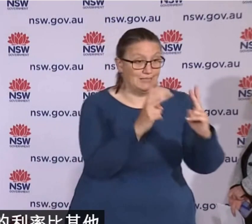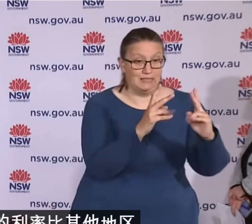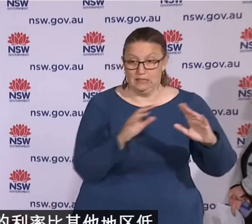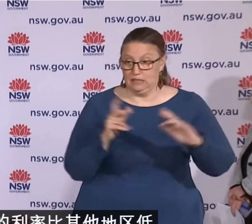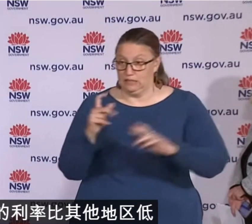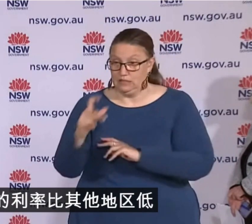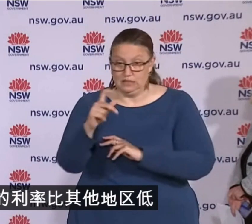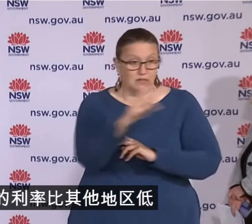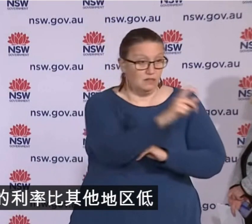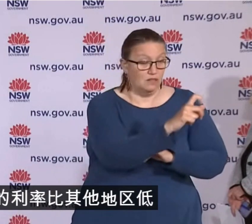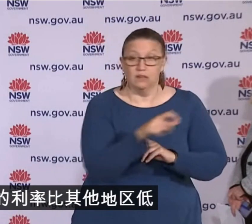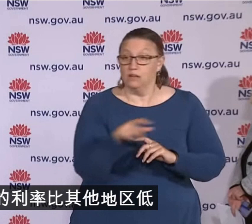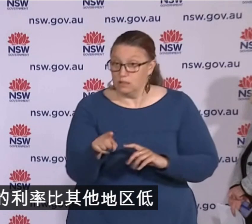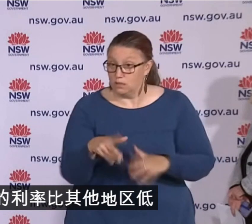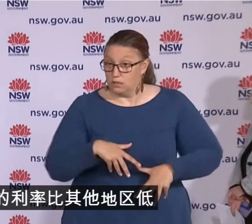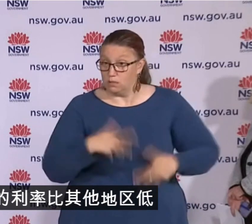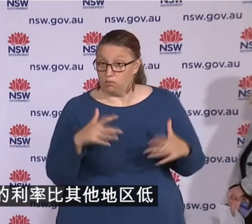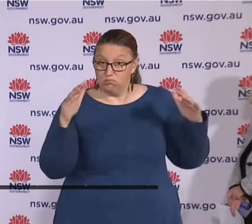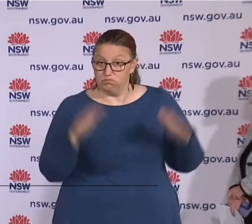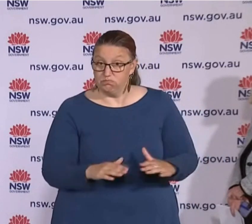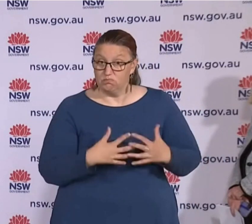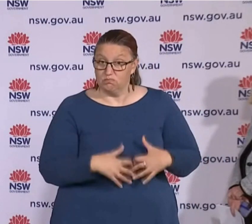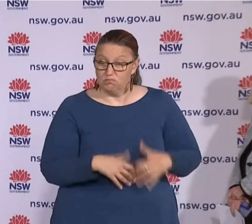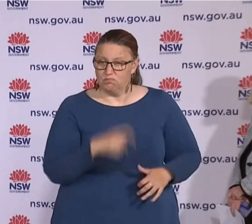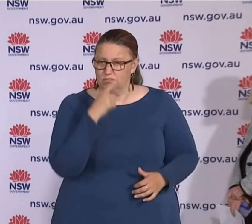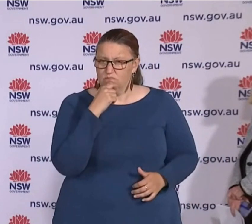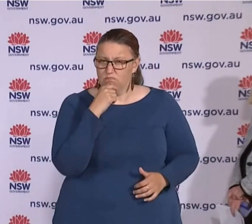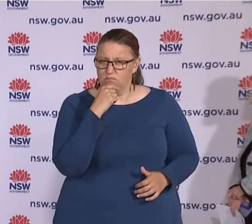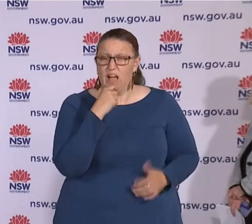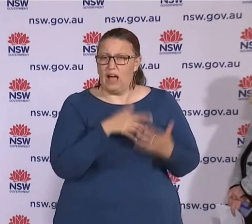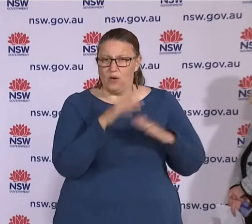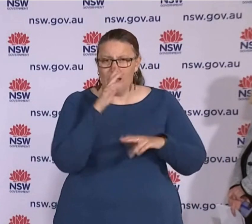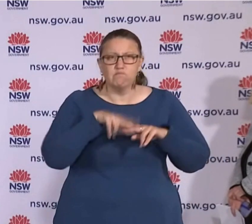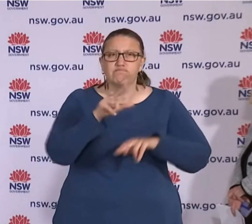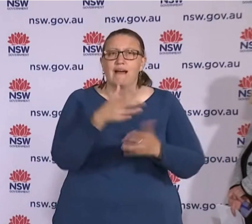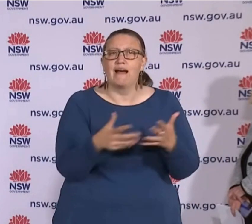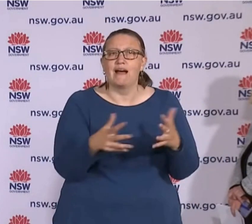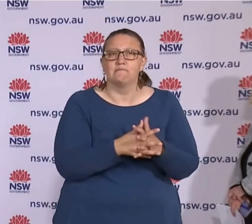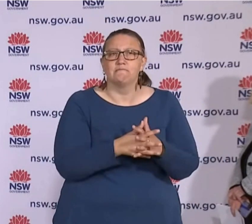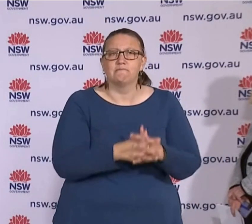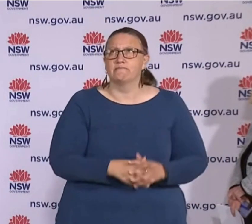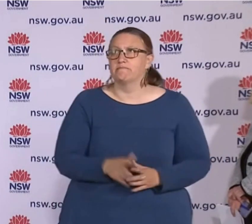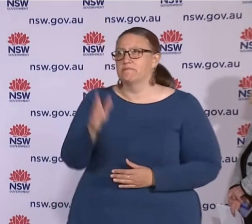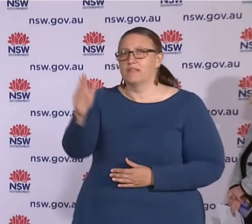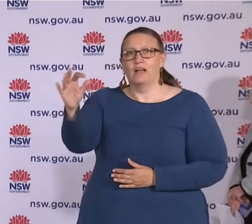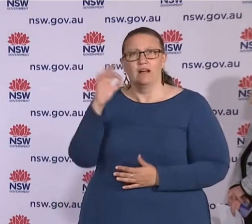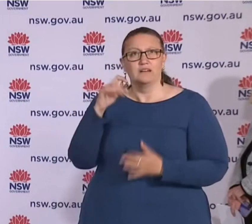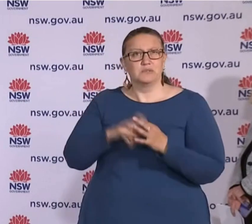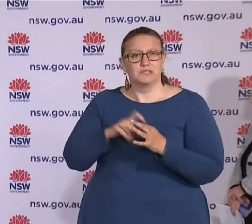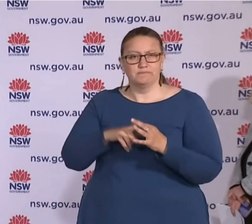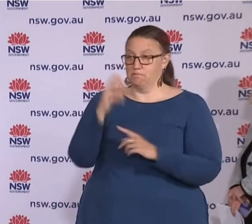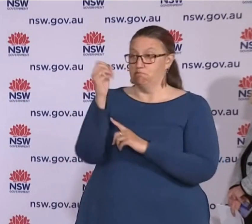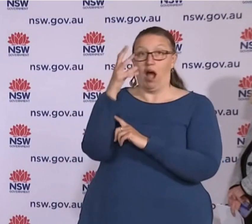lower rates than others and to see what we can do proactively to get those rates up. Your specific strategy to get those rates up in Byron